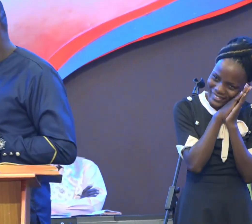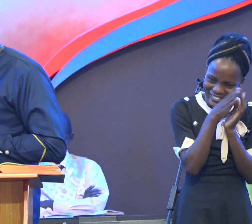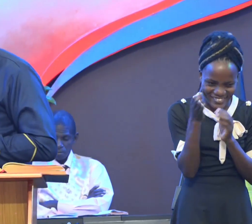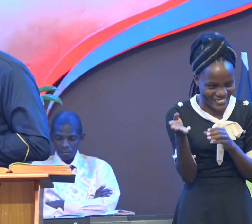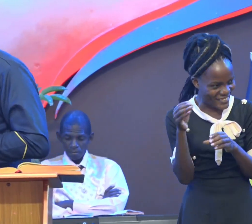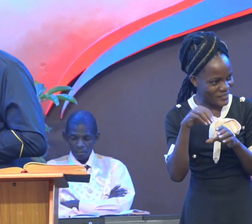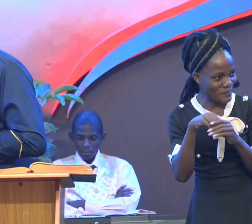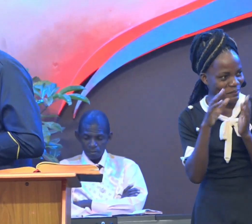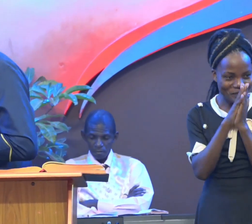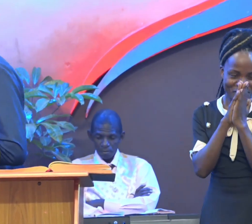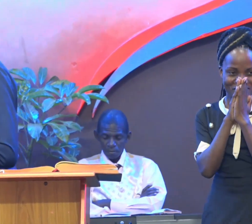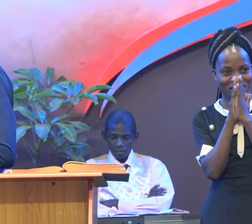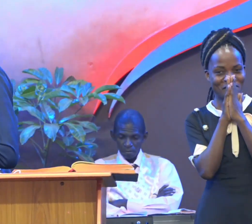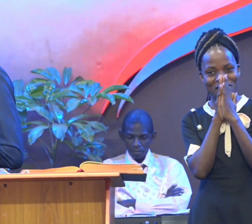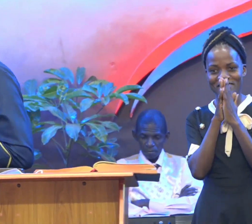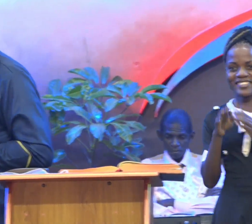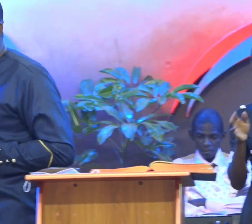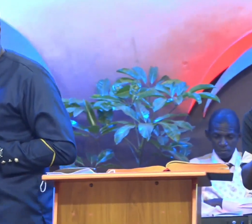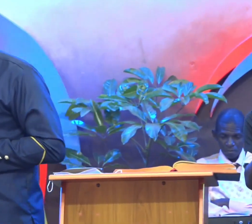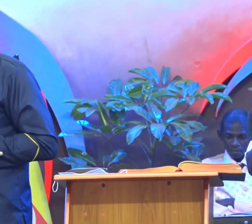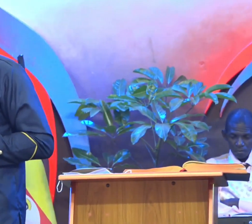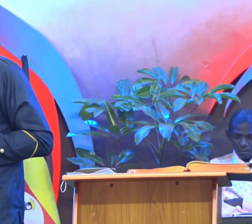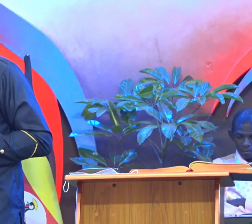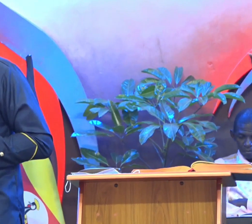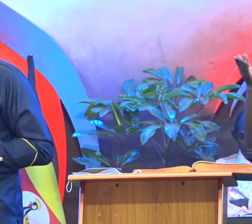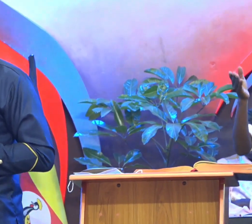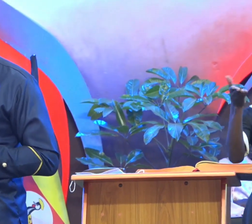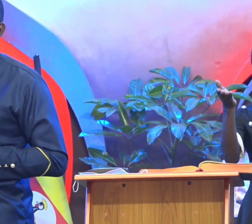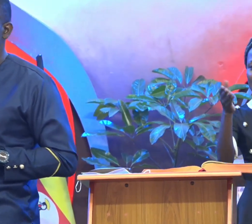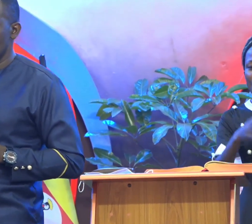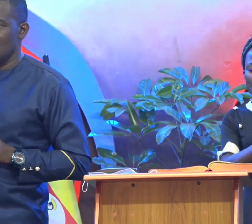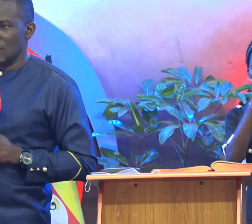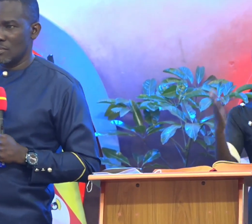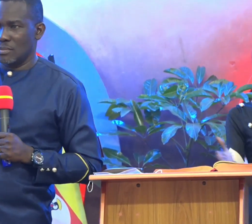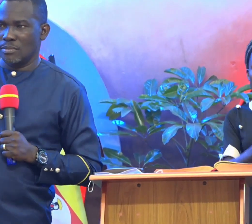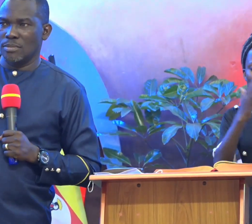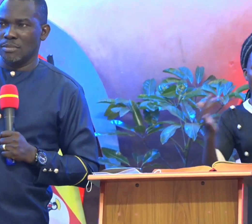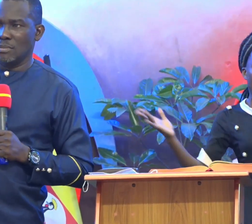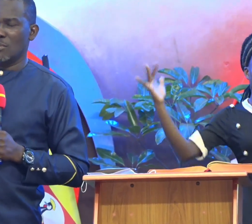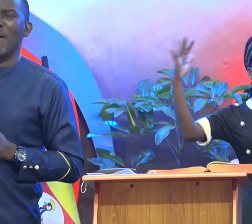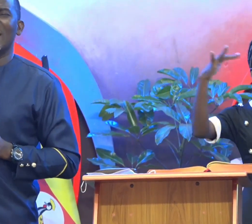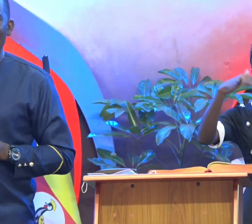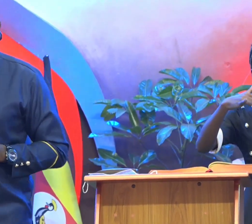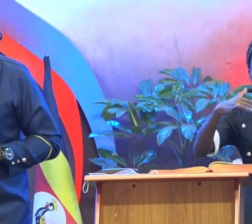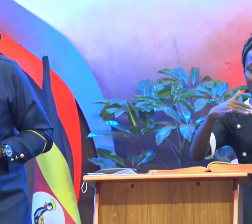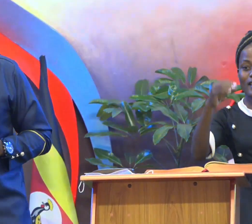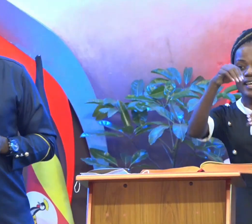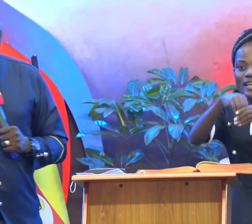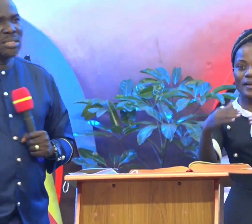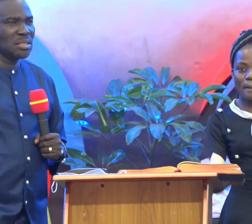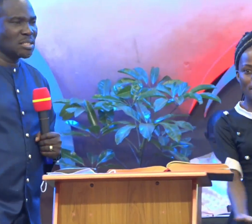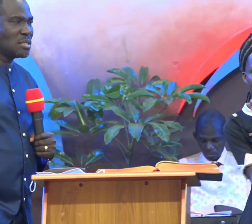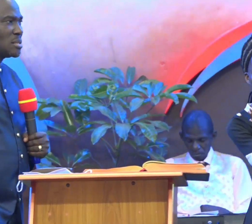the overnight. And those in Chiwoka had prepared for me a conference. In the